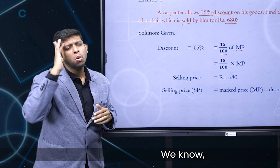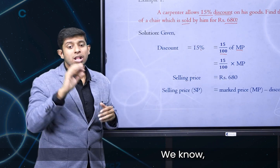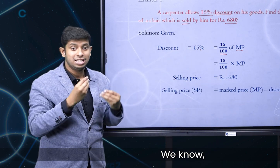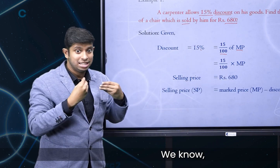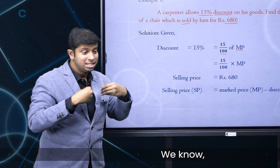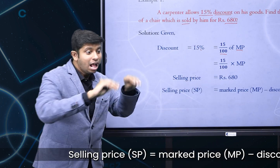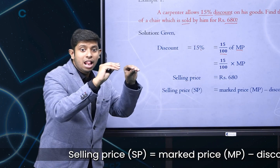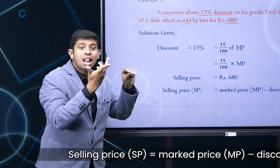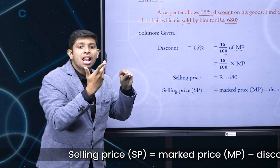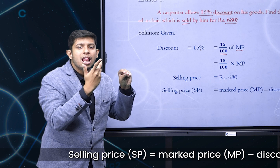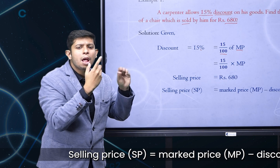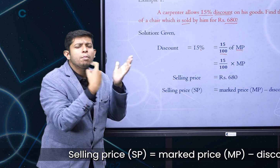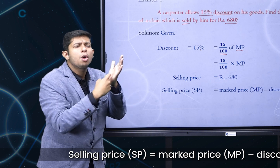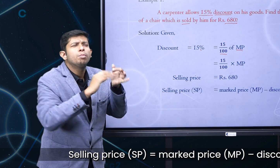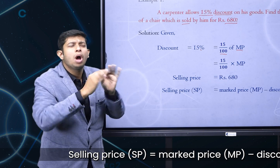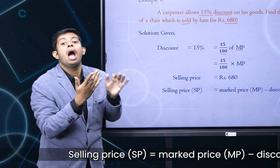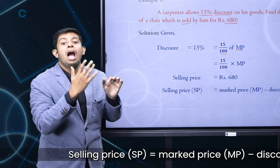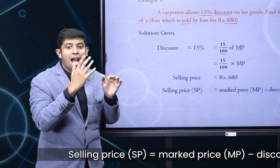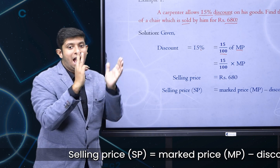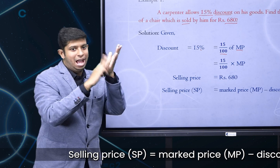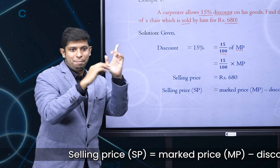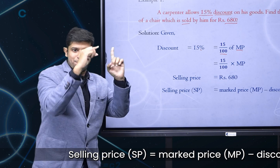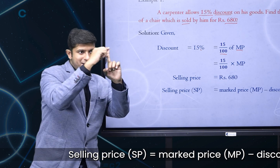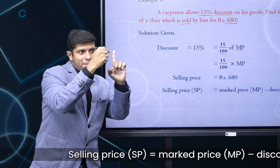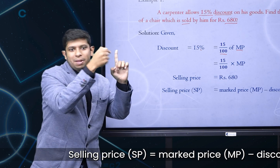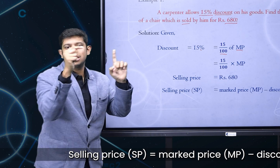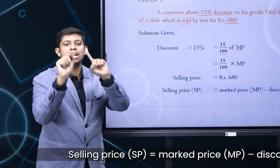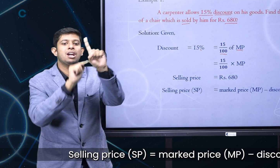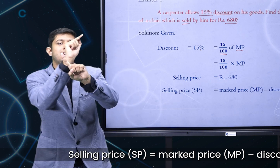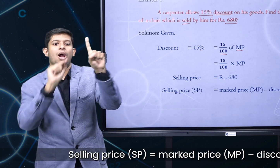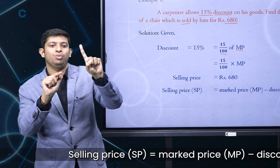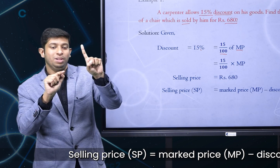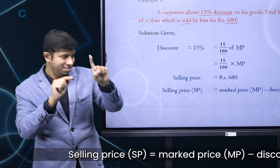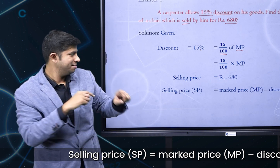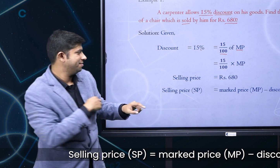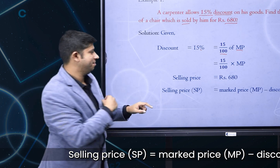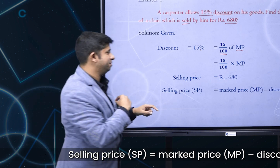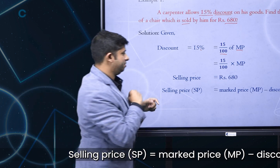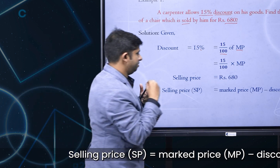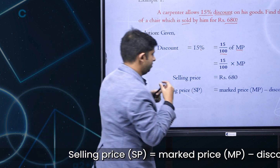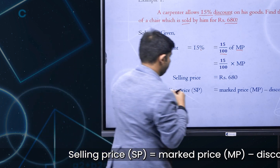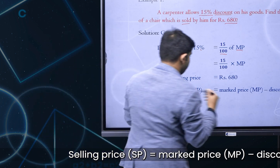We know selling price is equal to marked price minus discount.